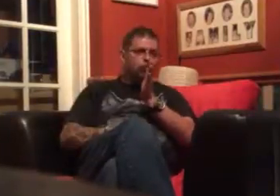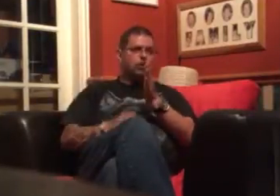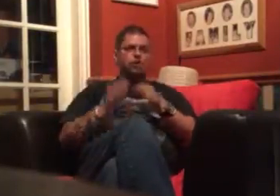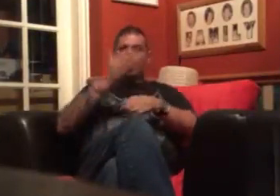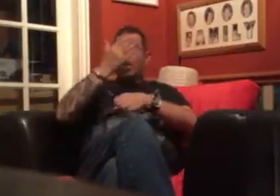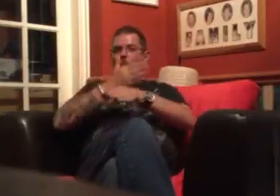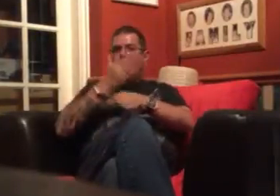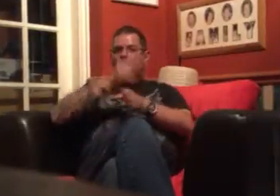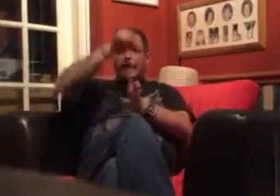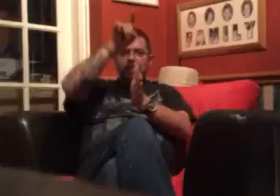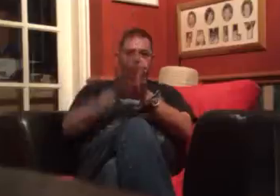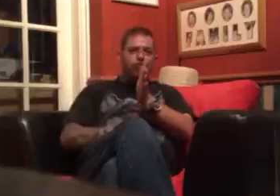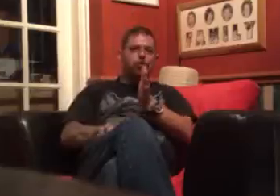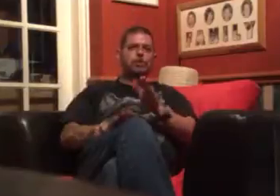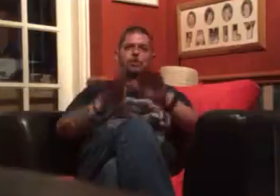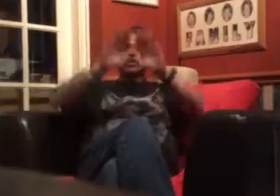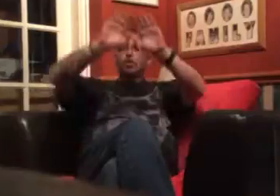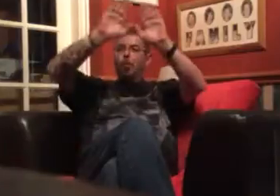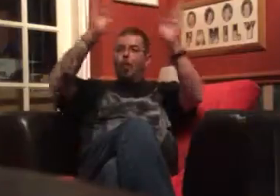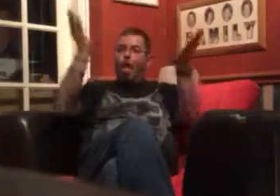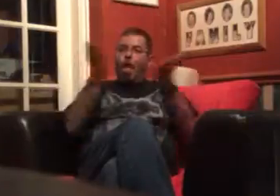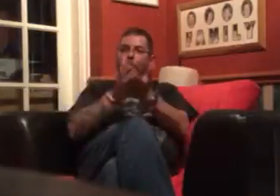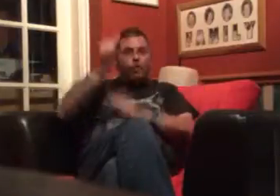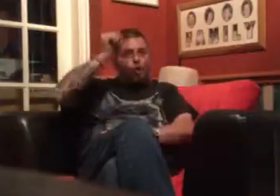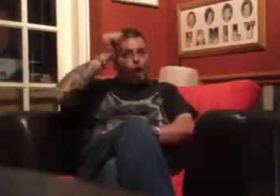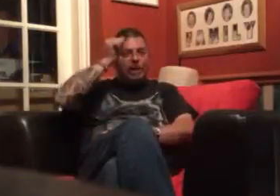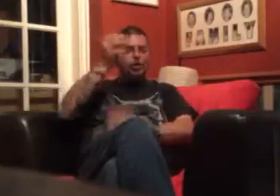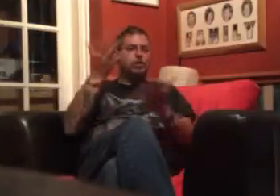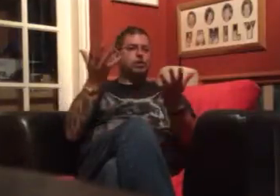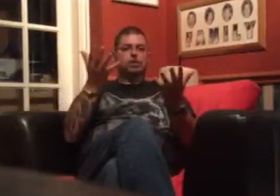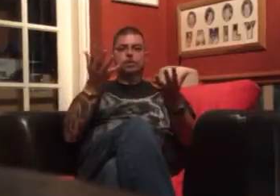enough. Maybe they've got the work experience, the life experience, the world knowledge.